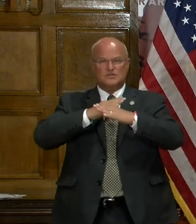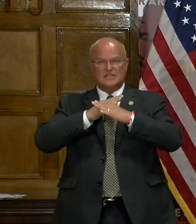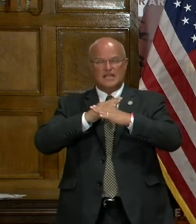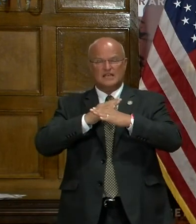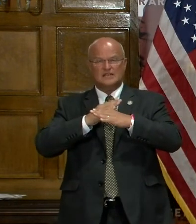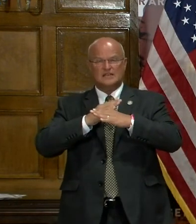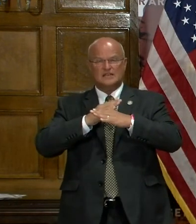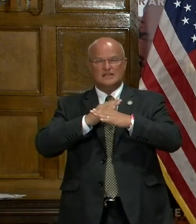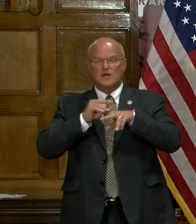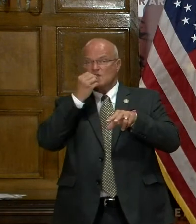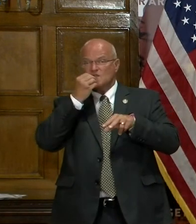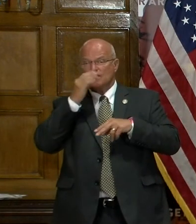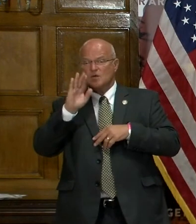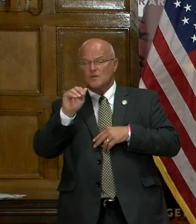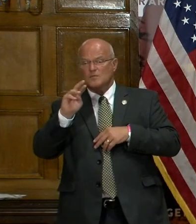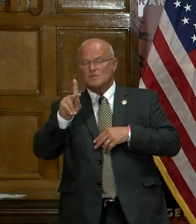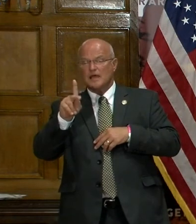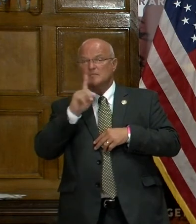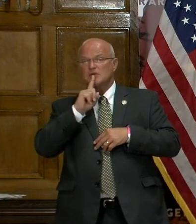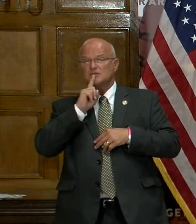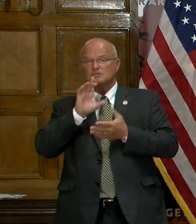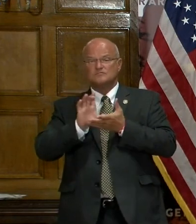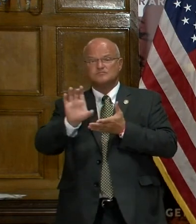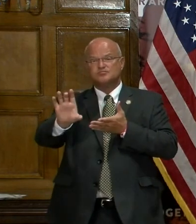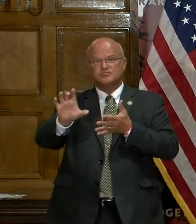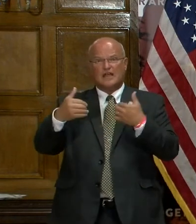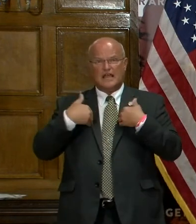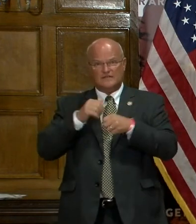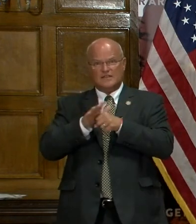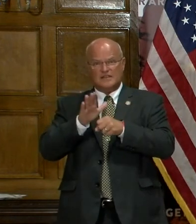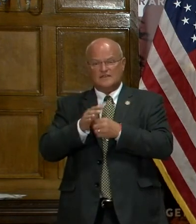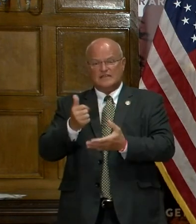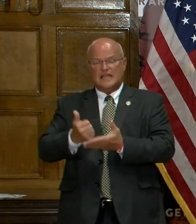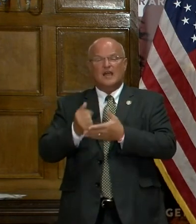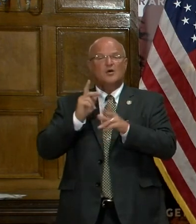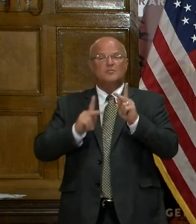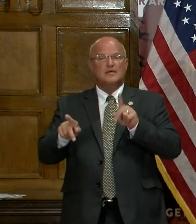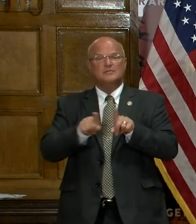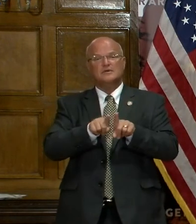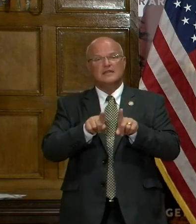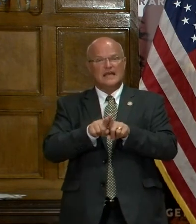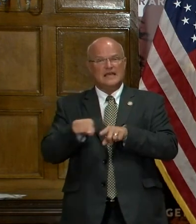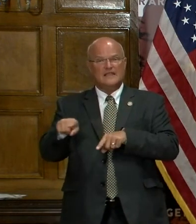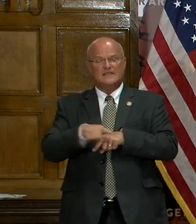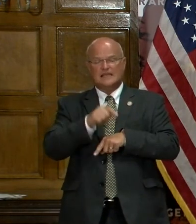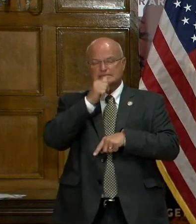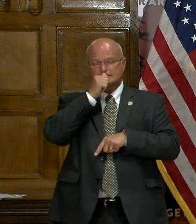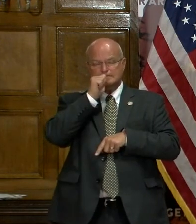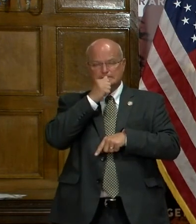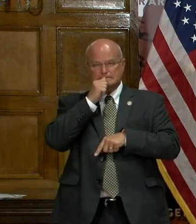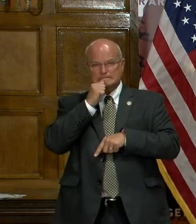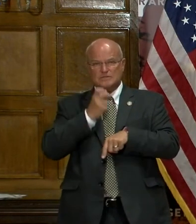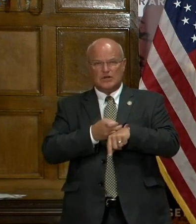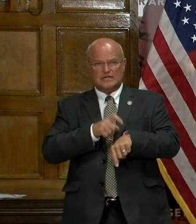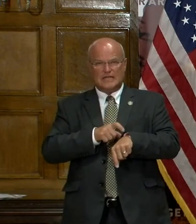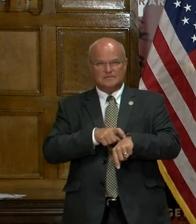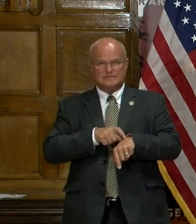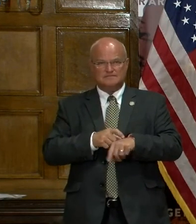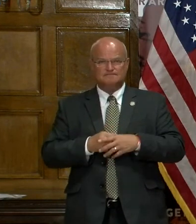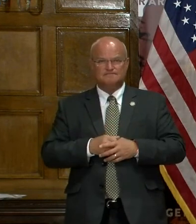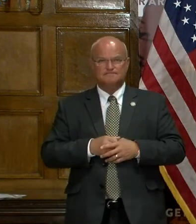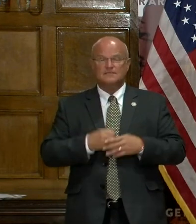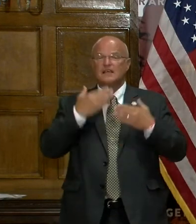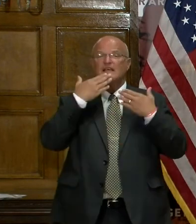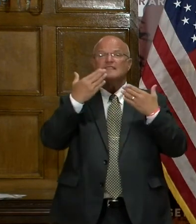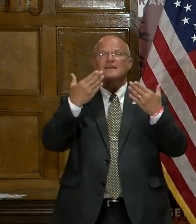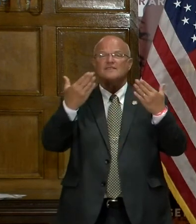food banks. We want to make sure they're well supplied to help our citizens as they endure some economic hardships.